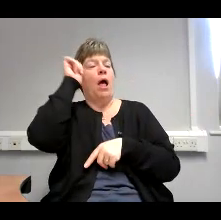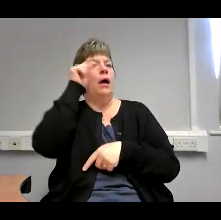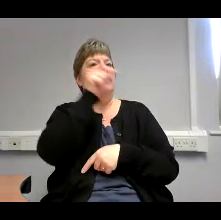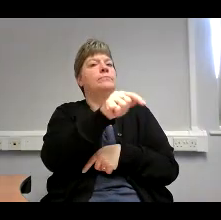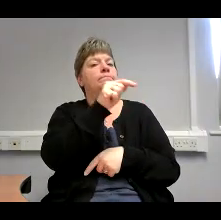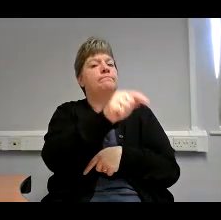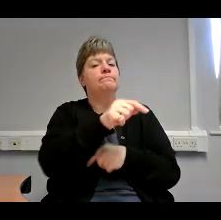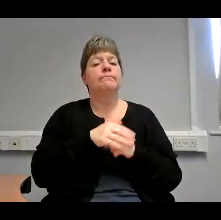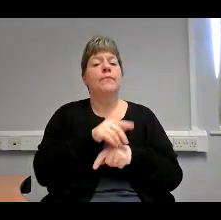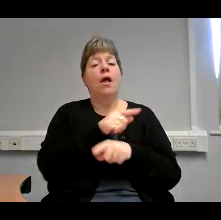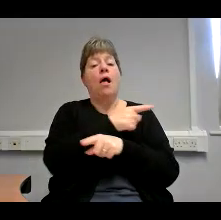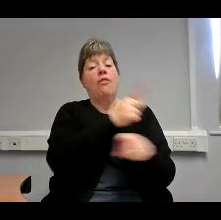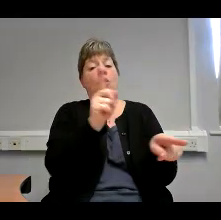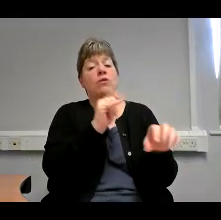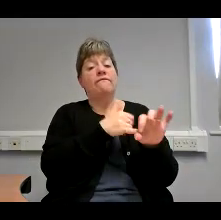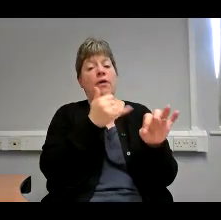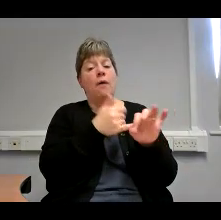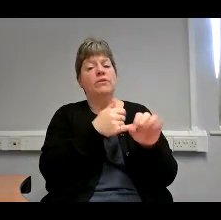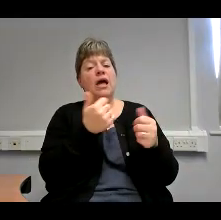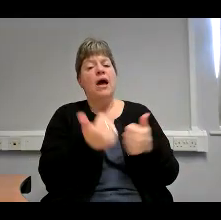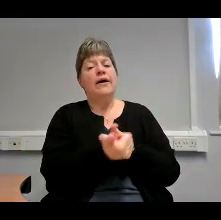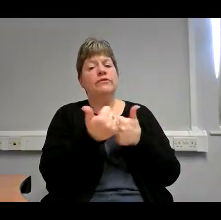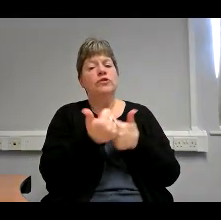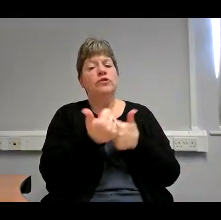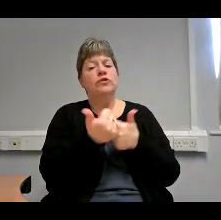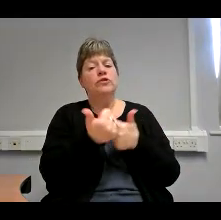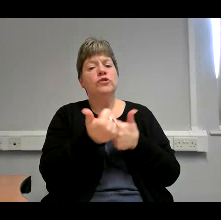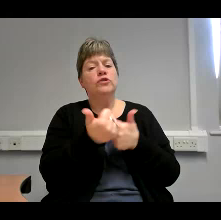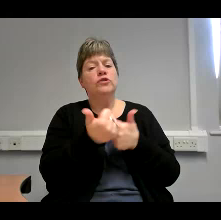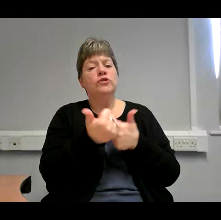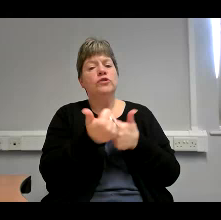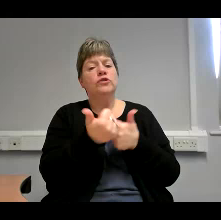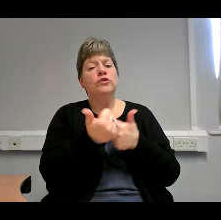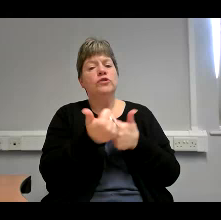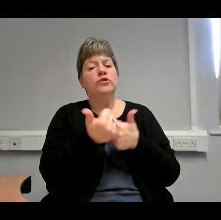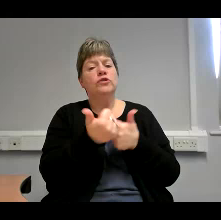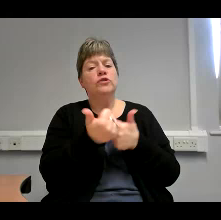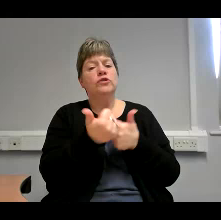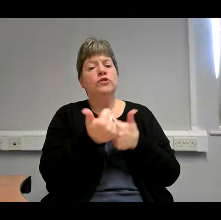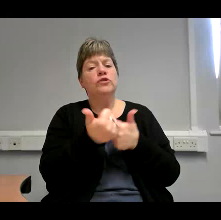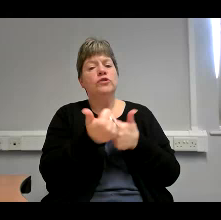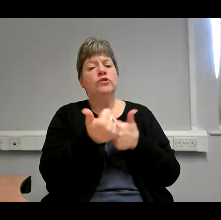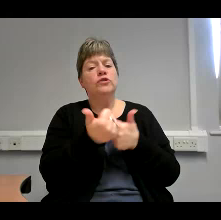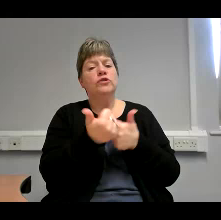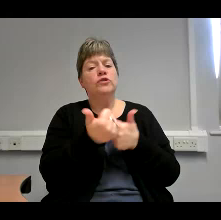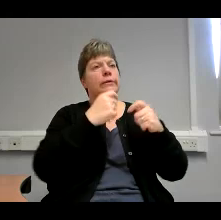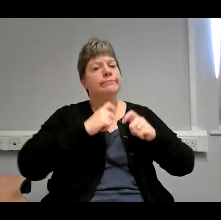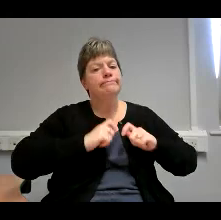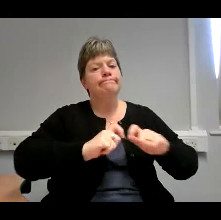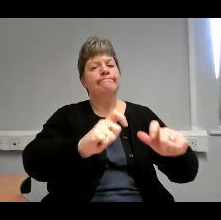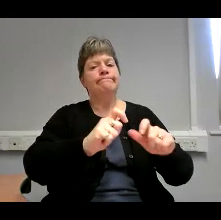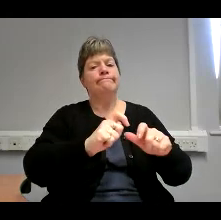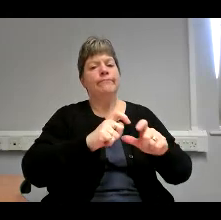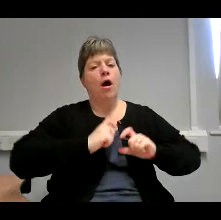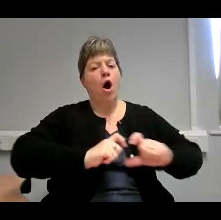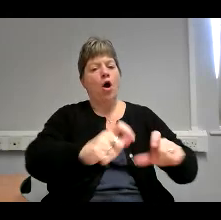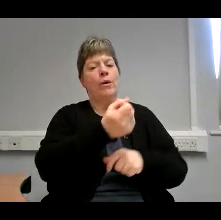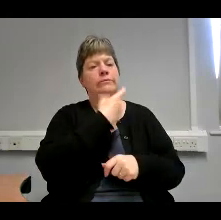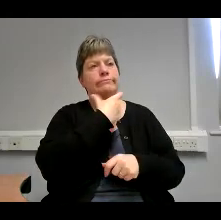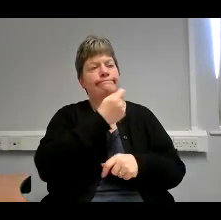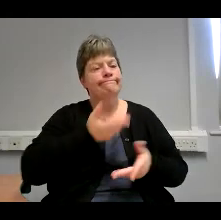those pharmacists completed either initiation or ongoing supply of that oral contraception for those